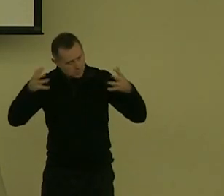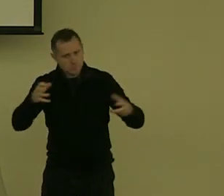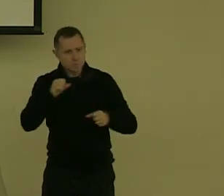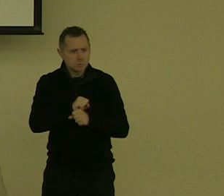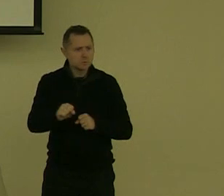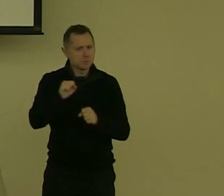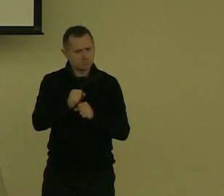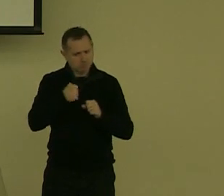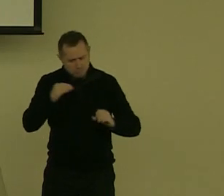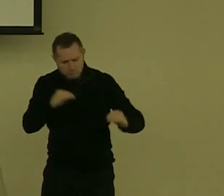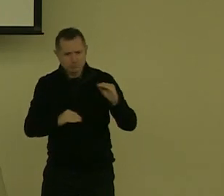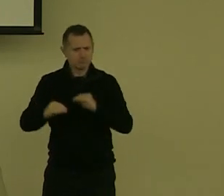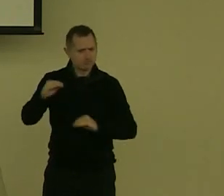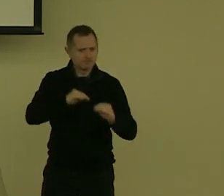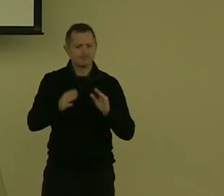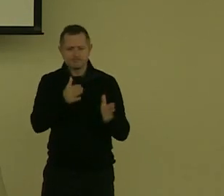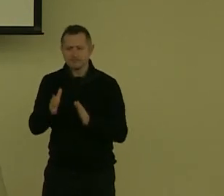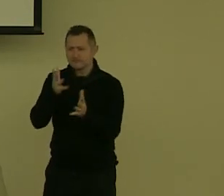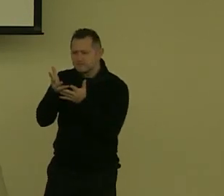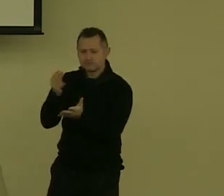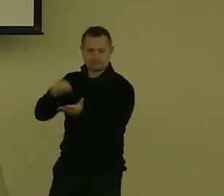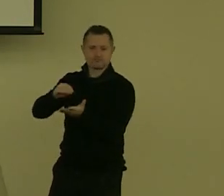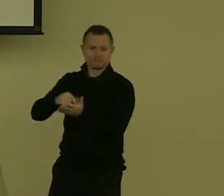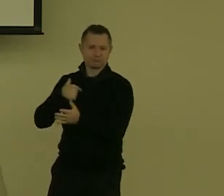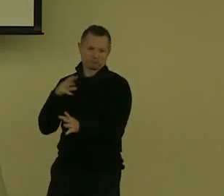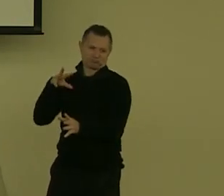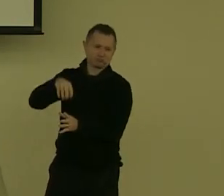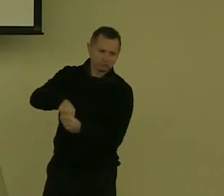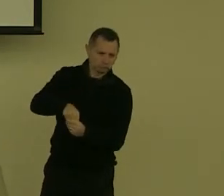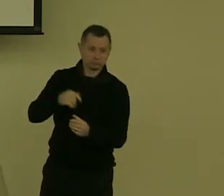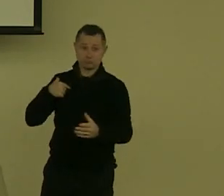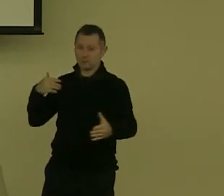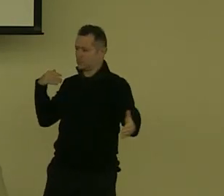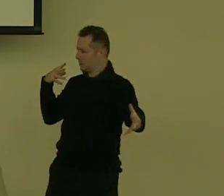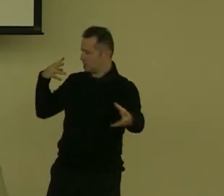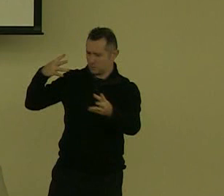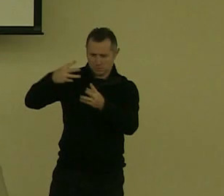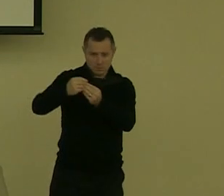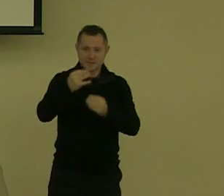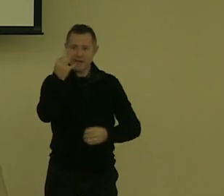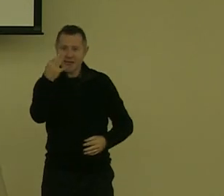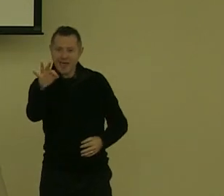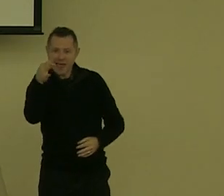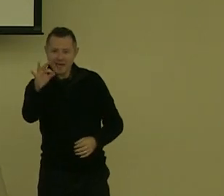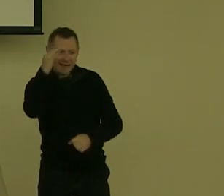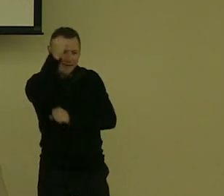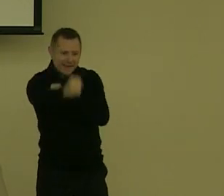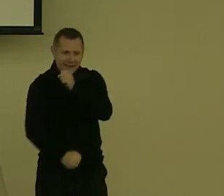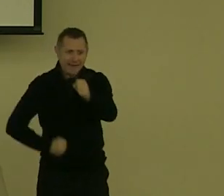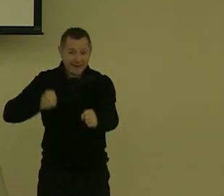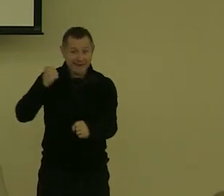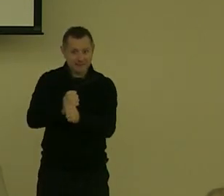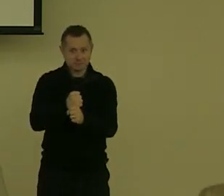you, he extended the 13 years an extra 19 six? Years. Okay. If he hadn't been working with me, it would have been an extra, 10